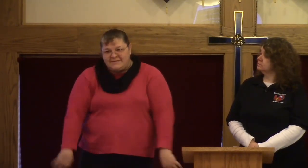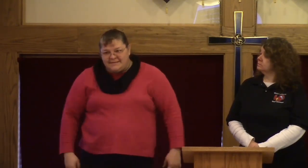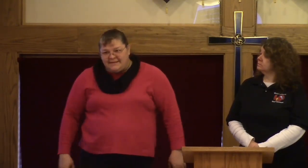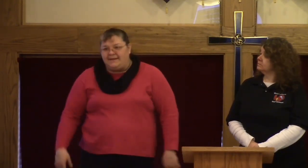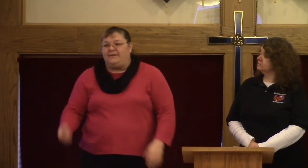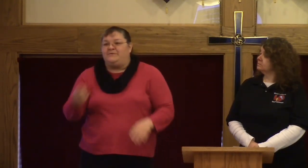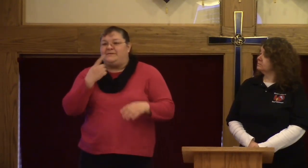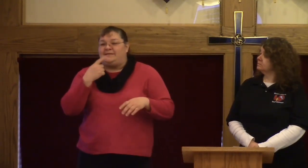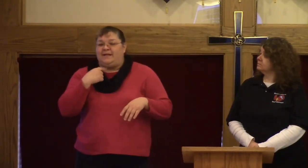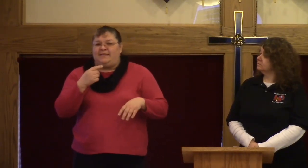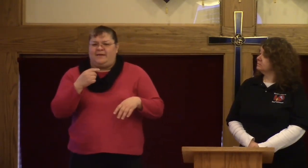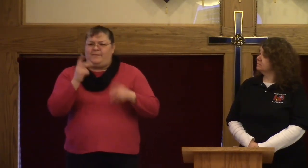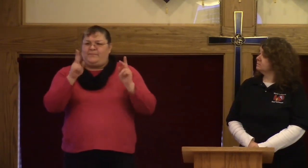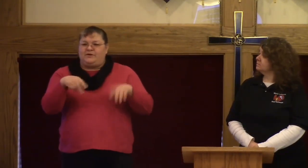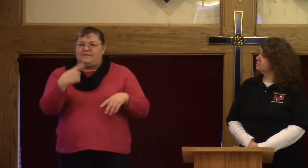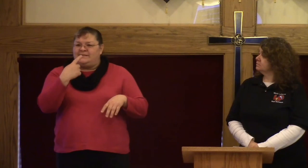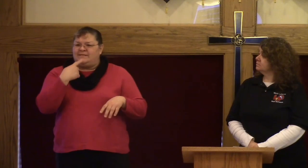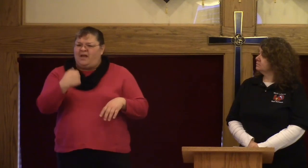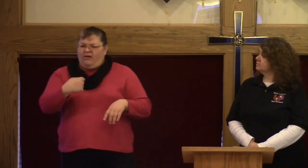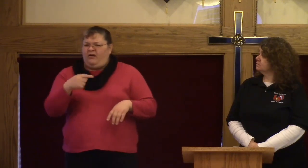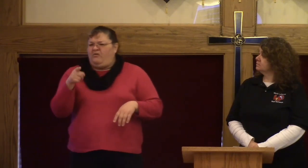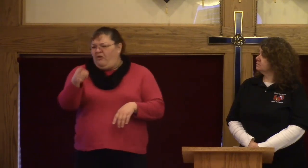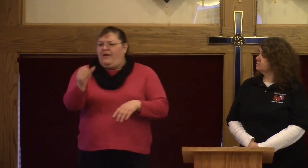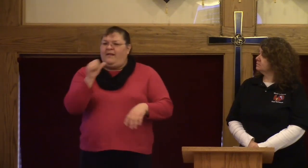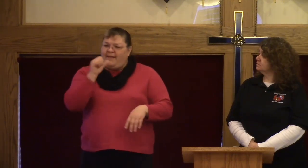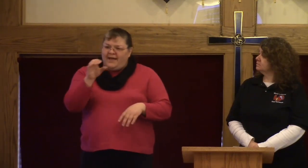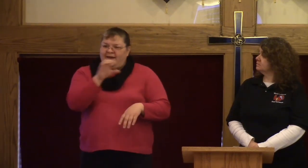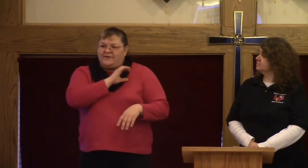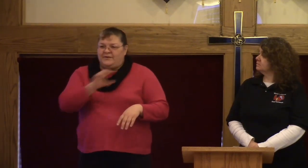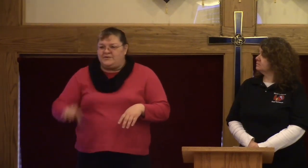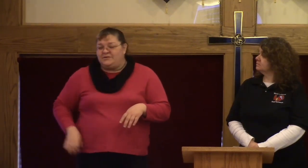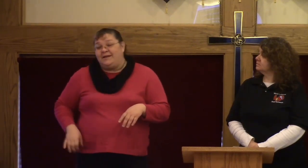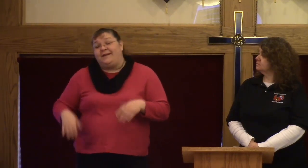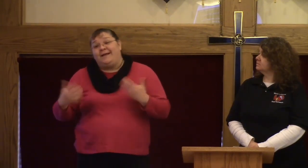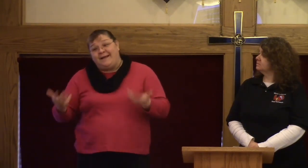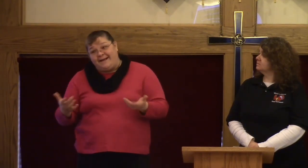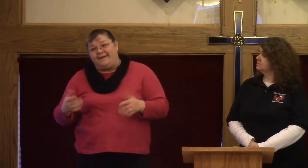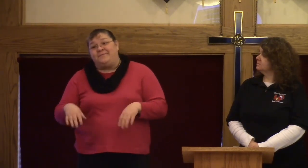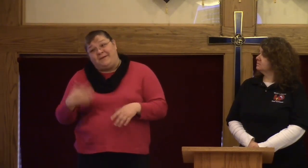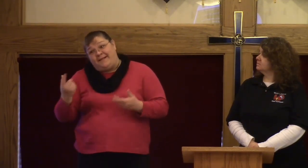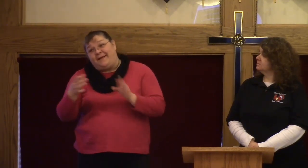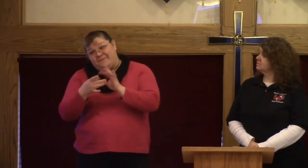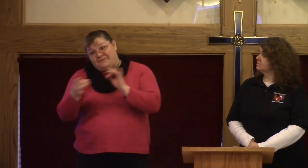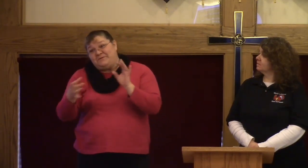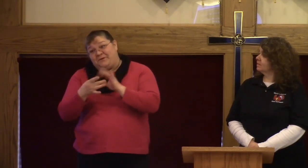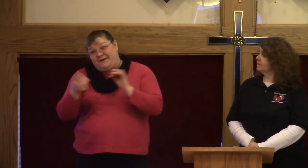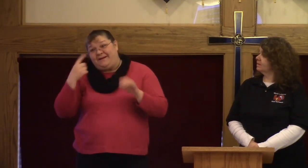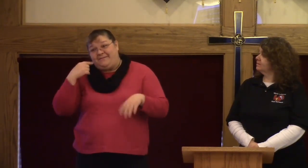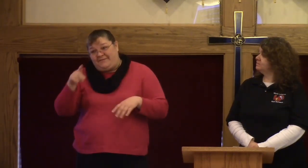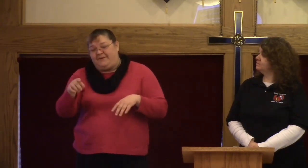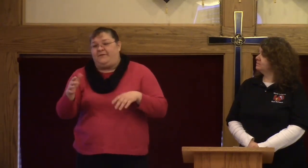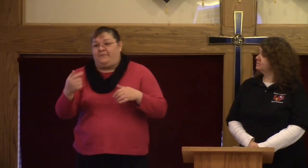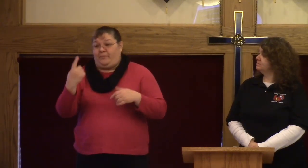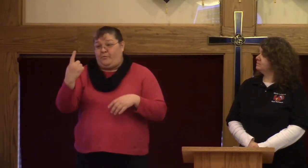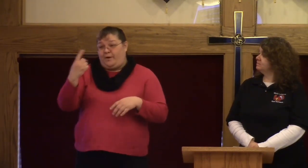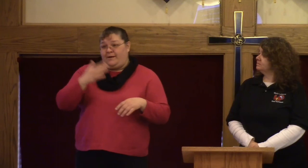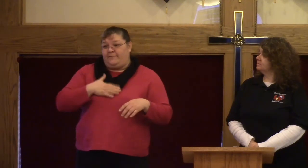is interesting. It's not that person that you're not a Christian. I was sorry for